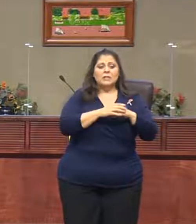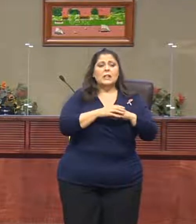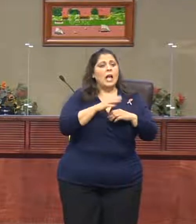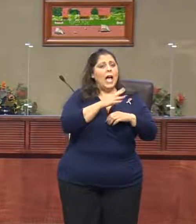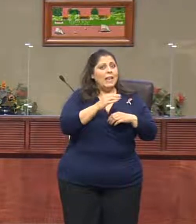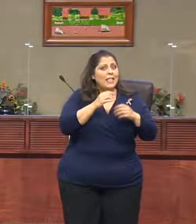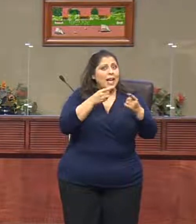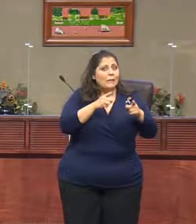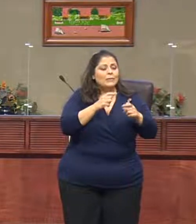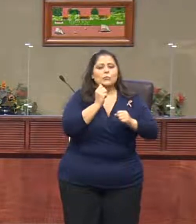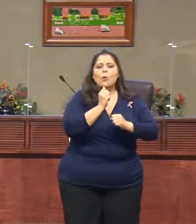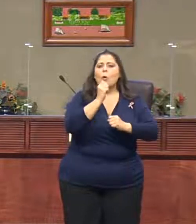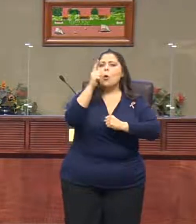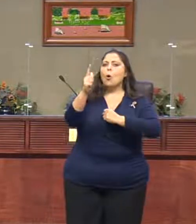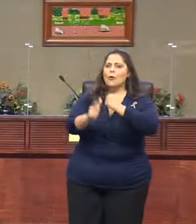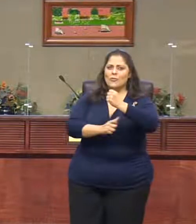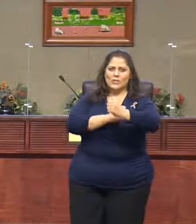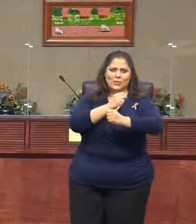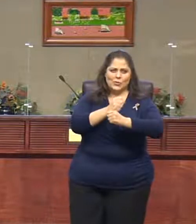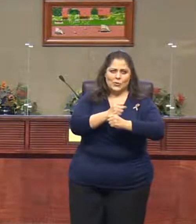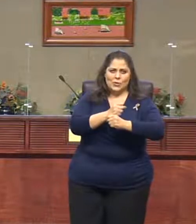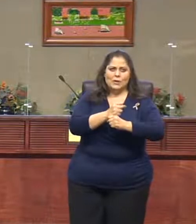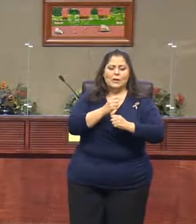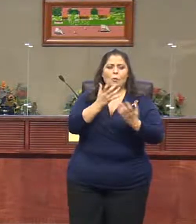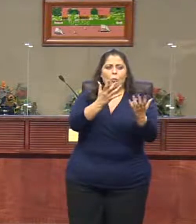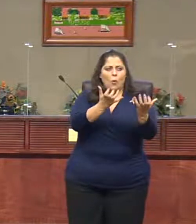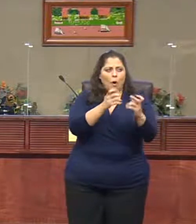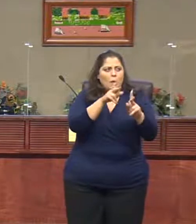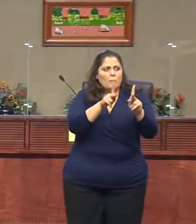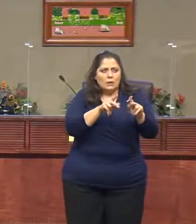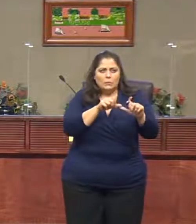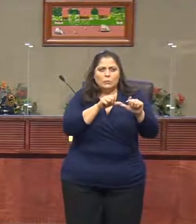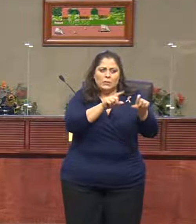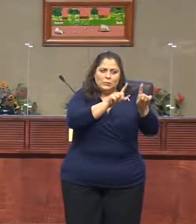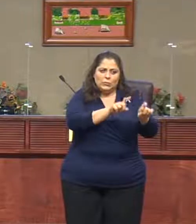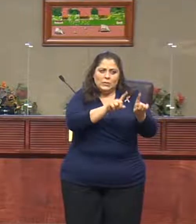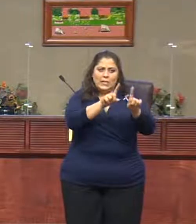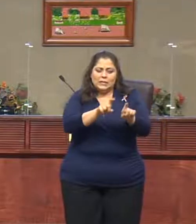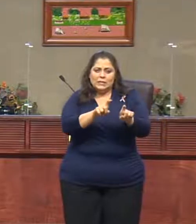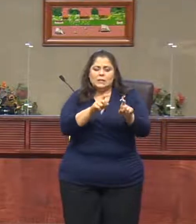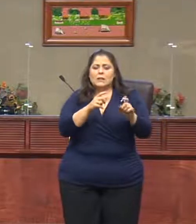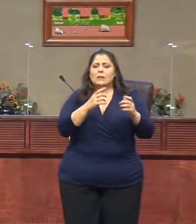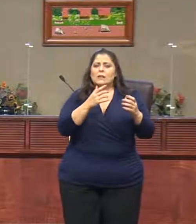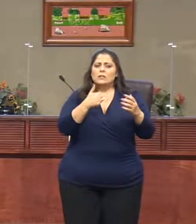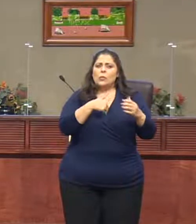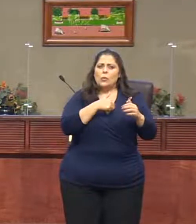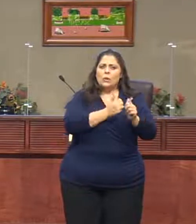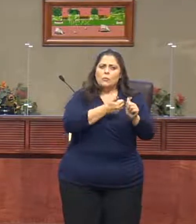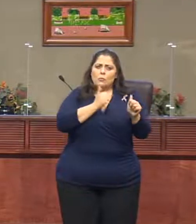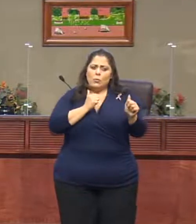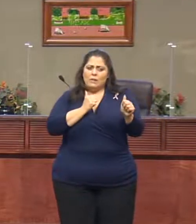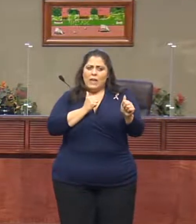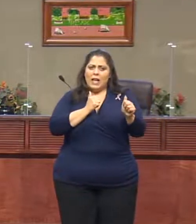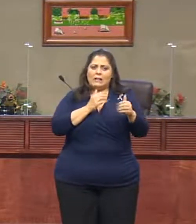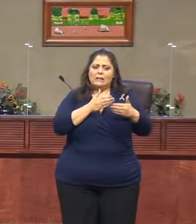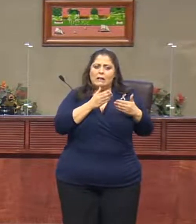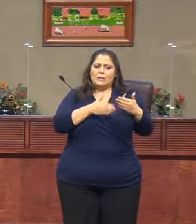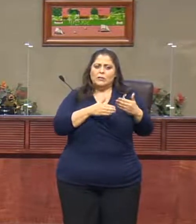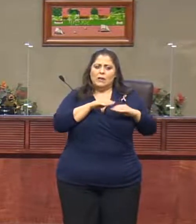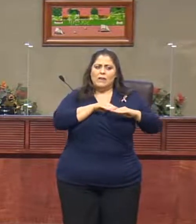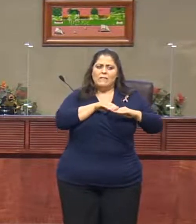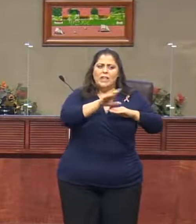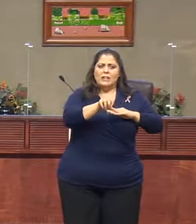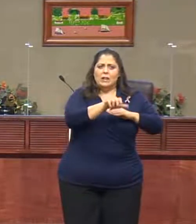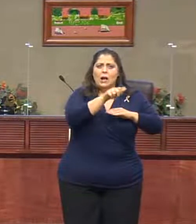It's needed for people to be tested so that we can prevent the consequences, infecting others, but also protecting